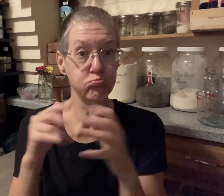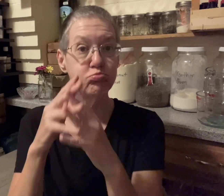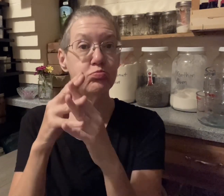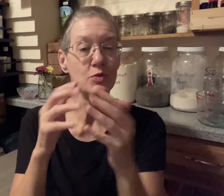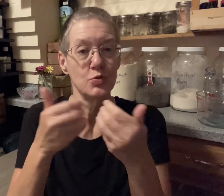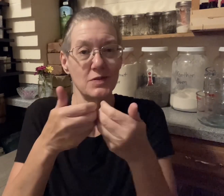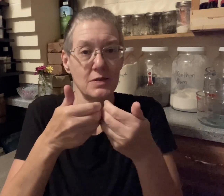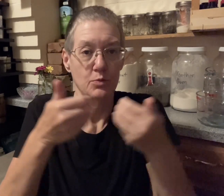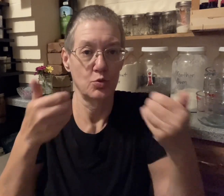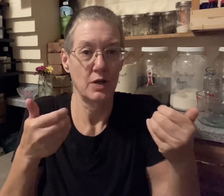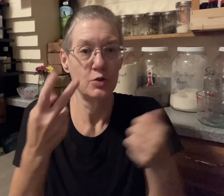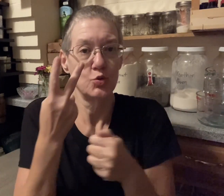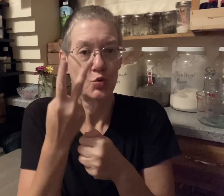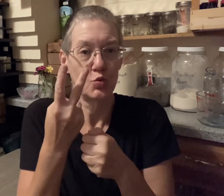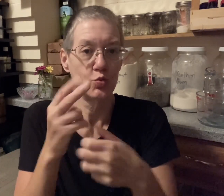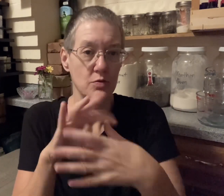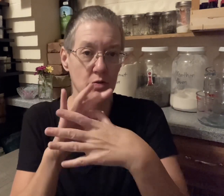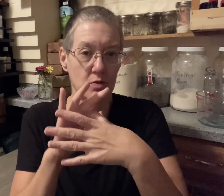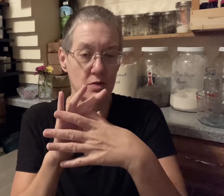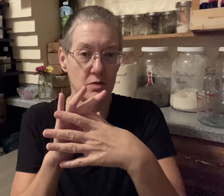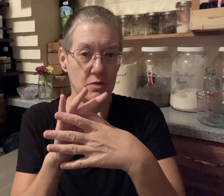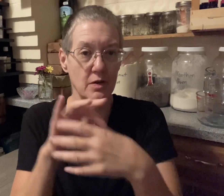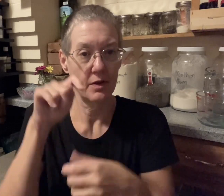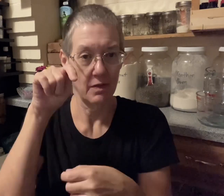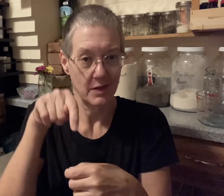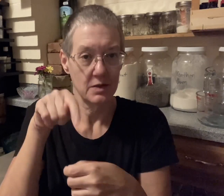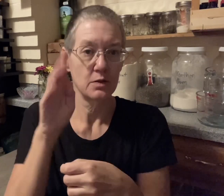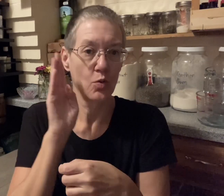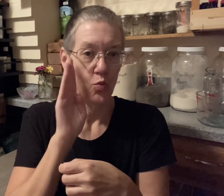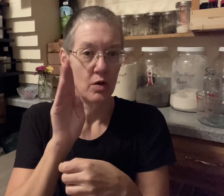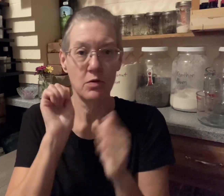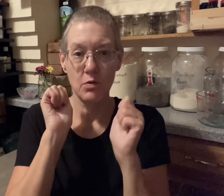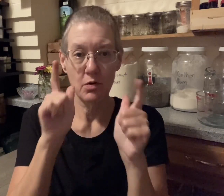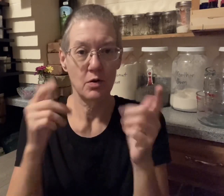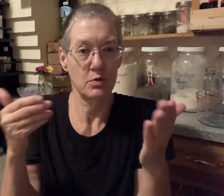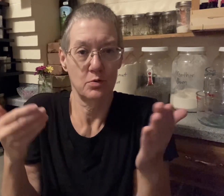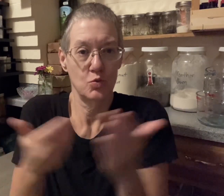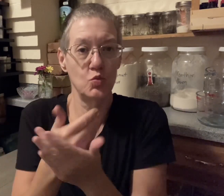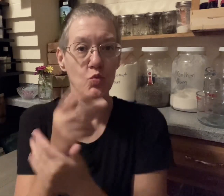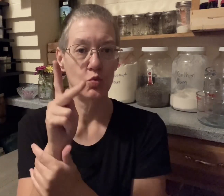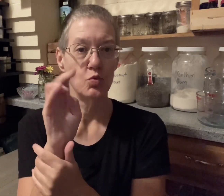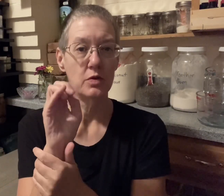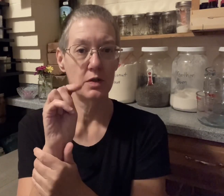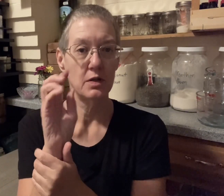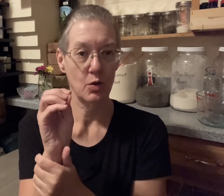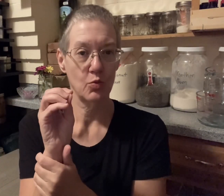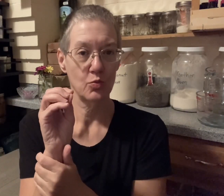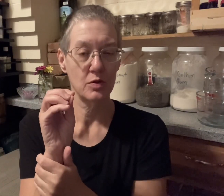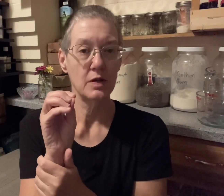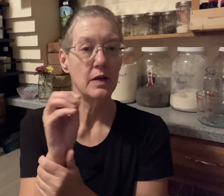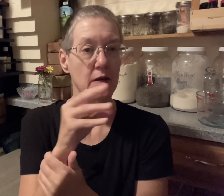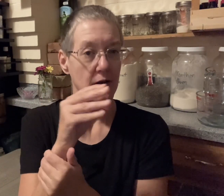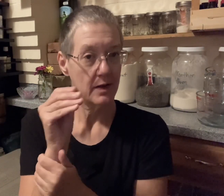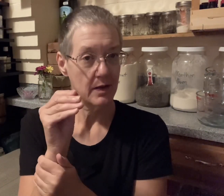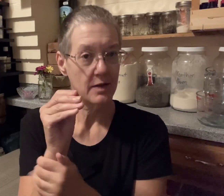Now this channel I set up to keep the content separately. This is going to be all of our new keto